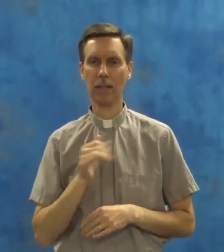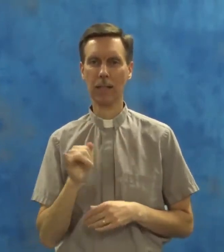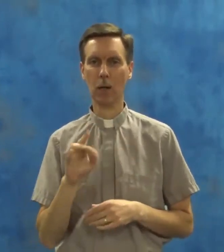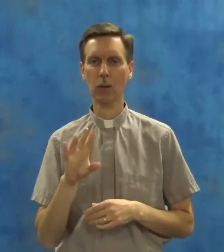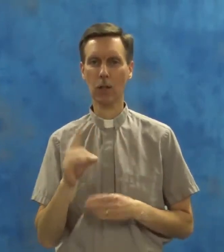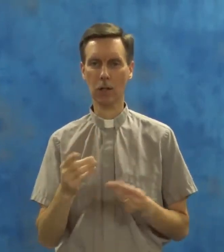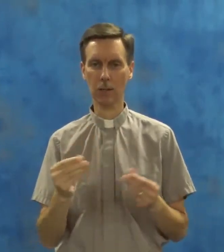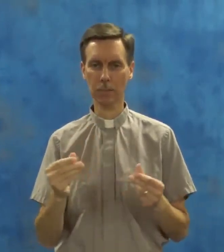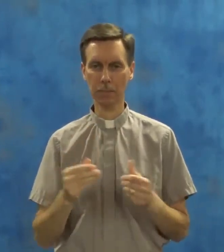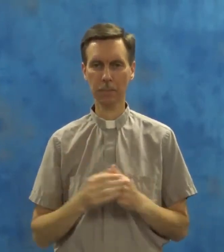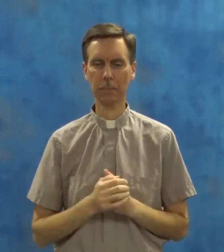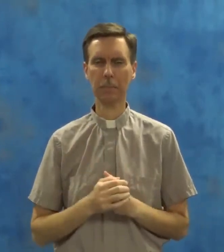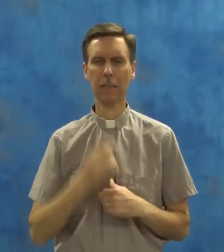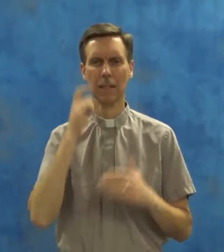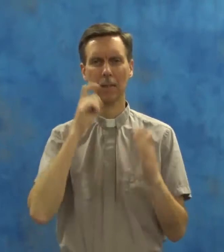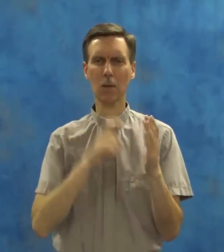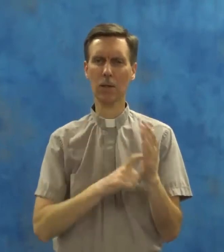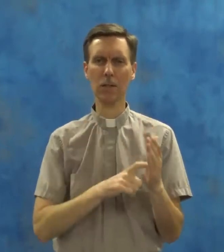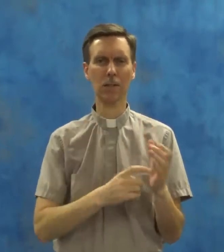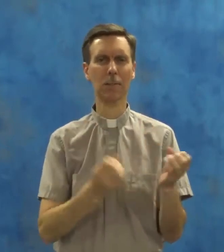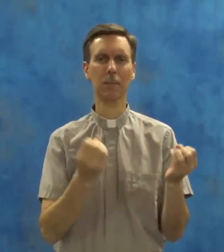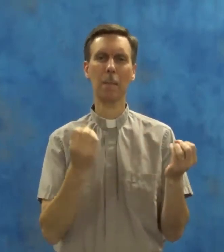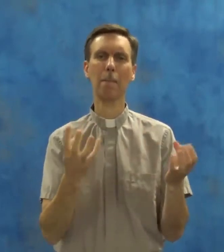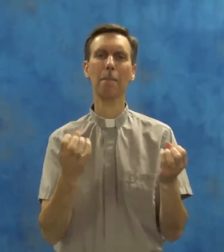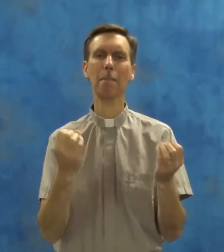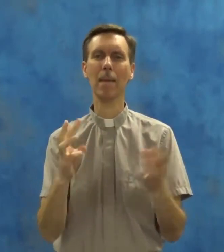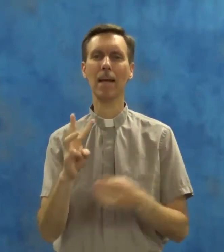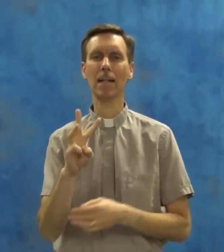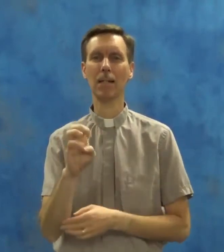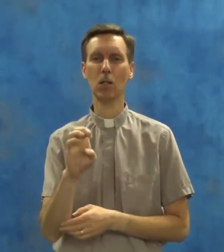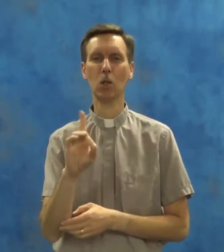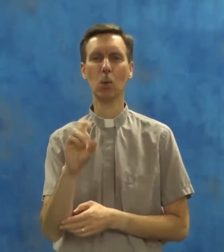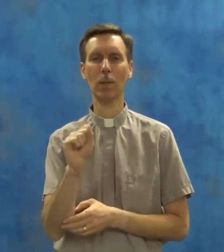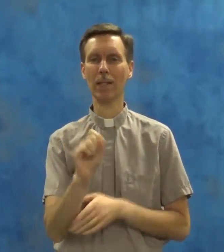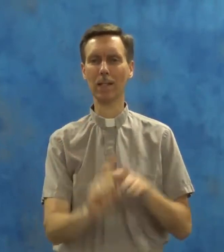our yard, noticed many weeds